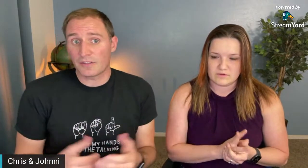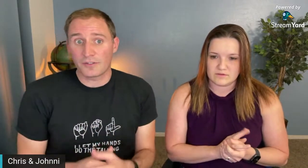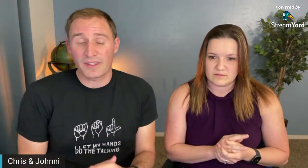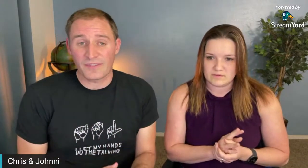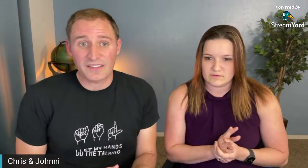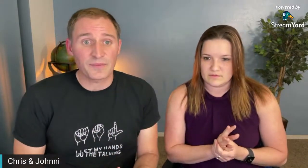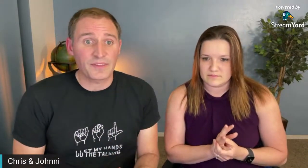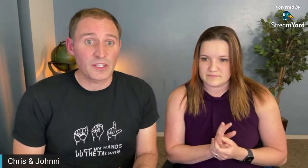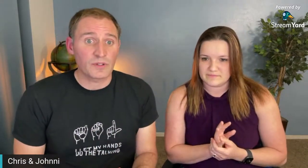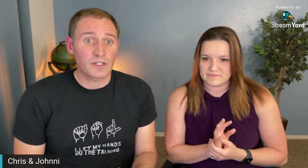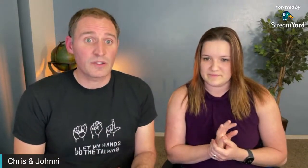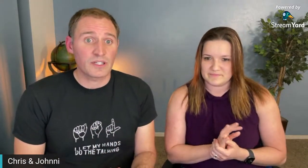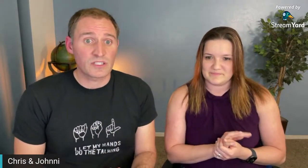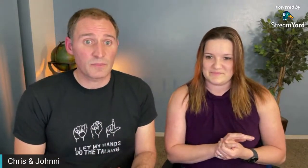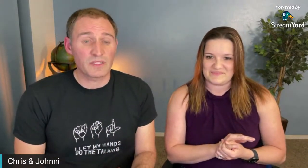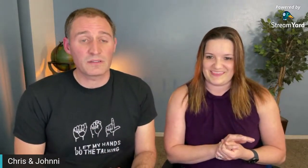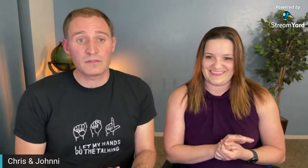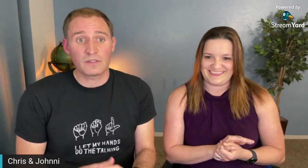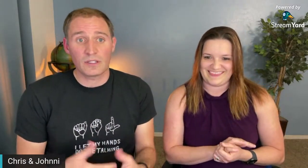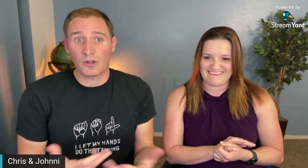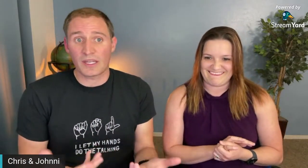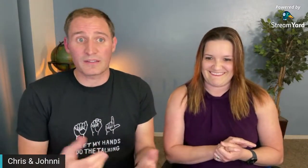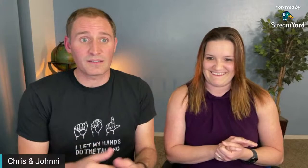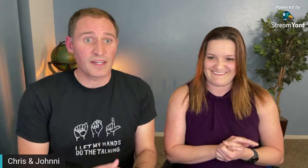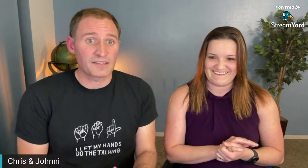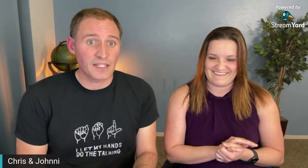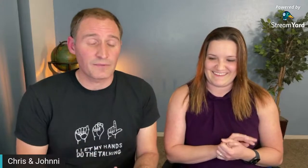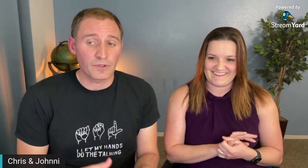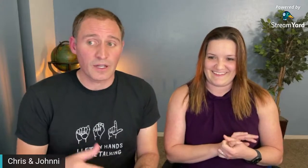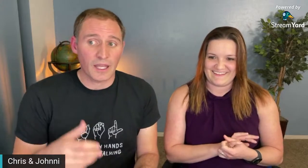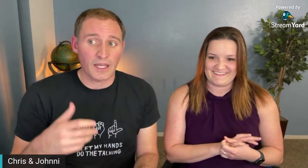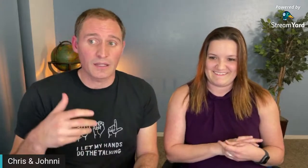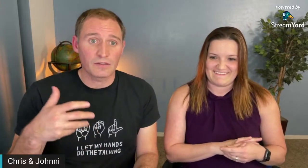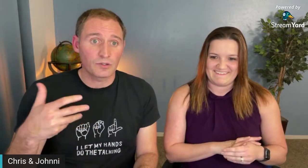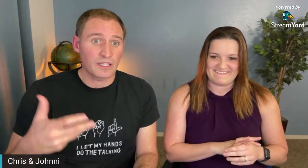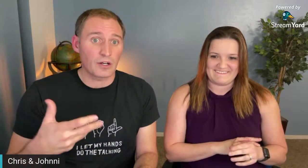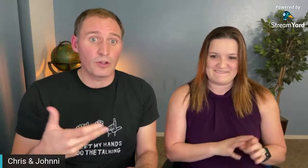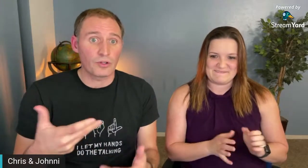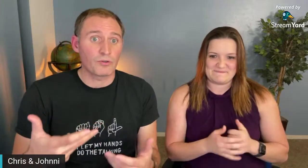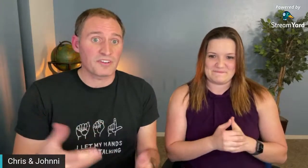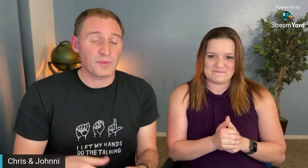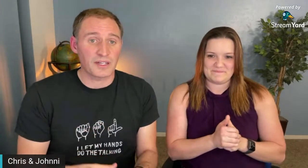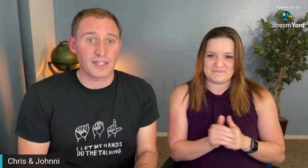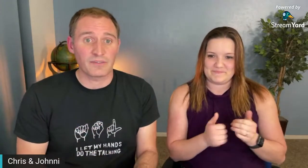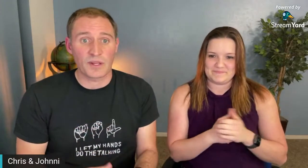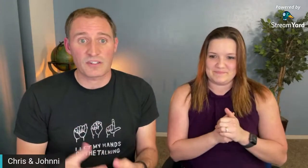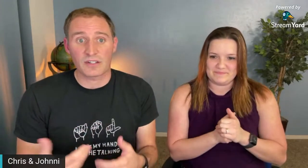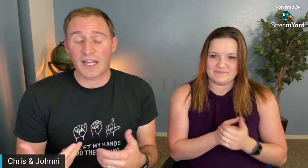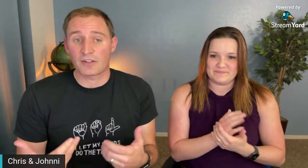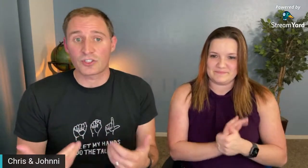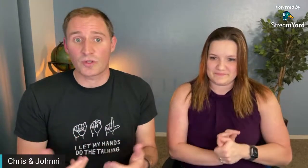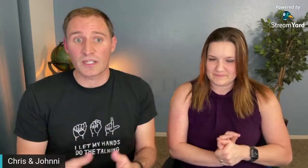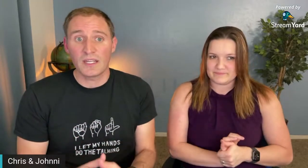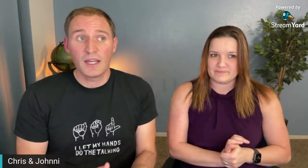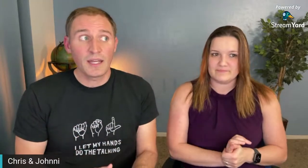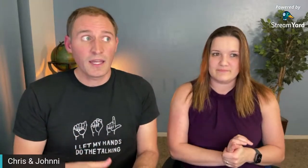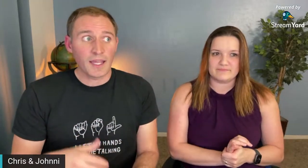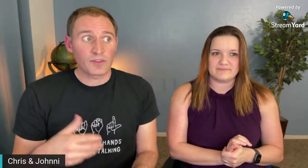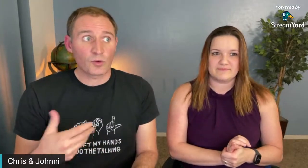So if that's something that you want to go ahead and jump into, go ahead and sign up for it, and you'll get all the corresponding information on how to join. And the